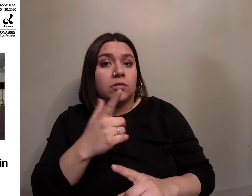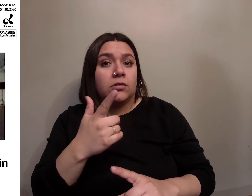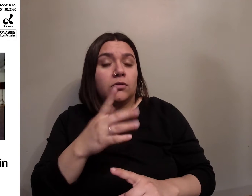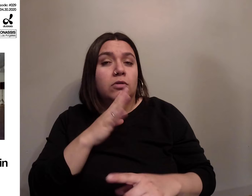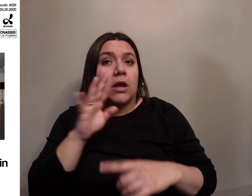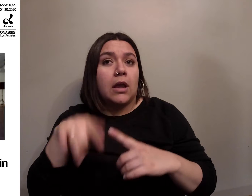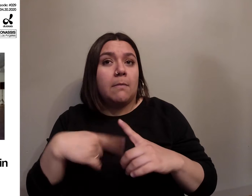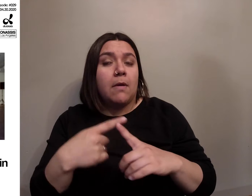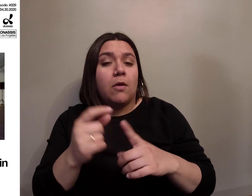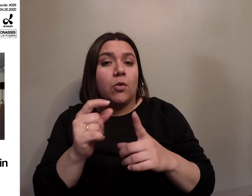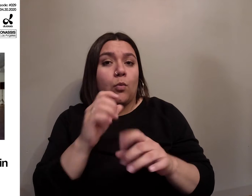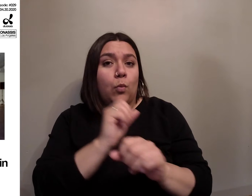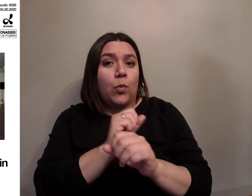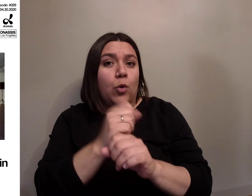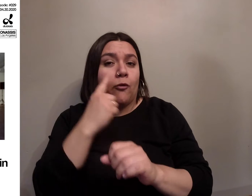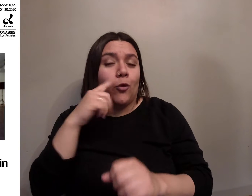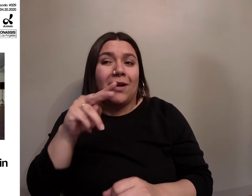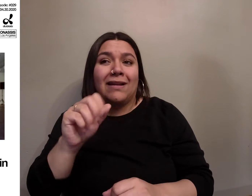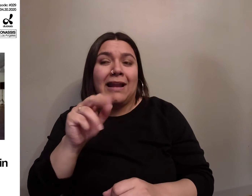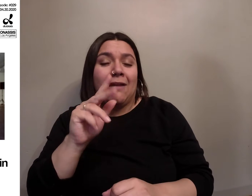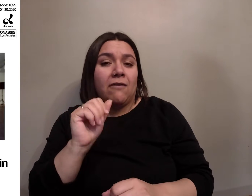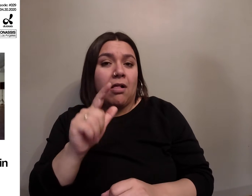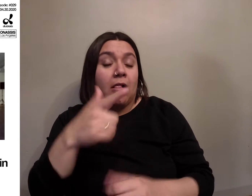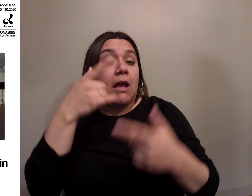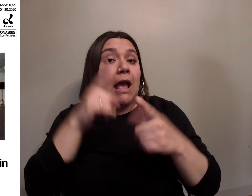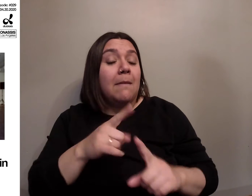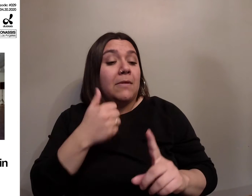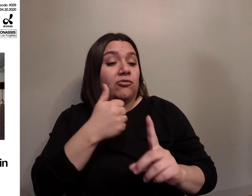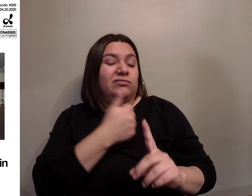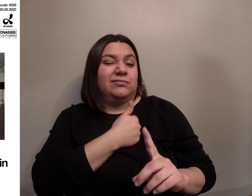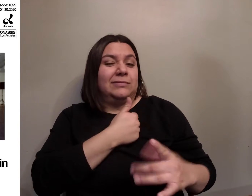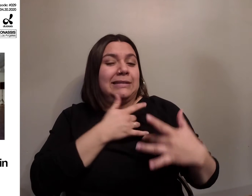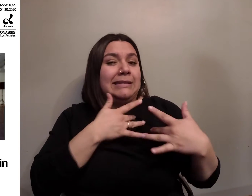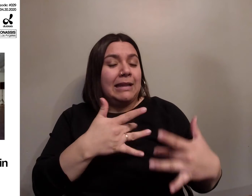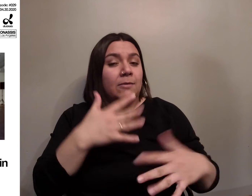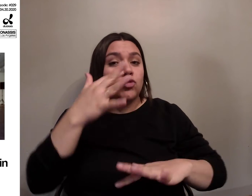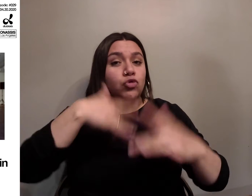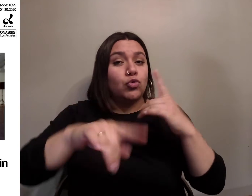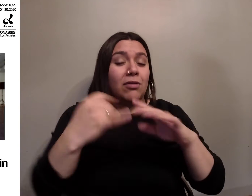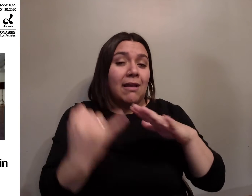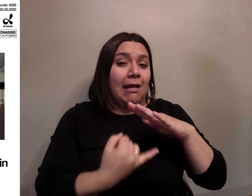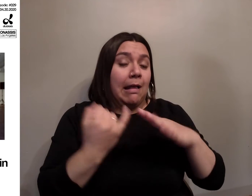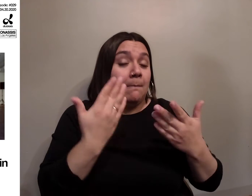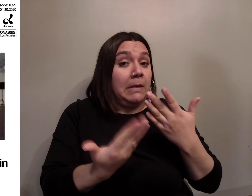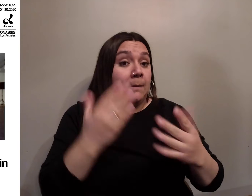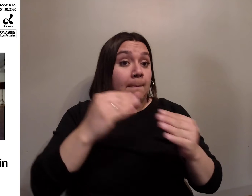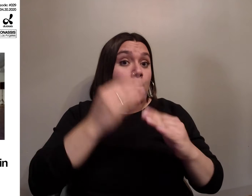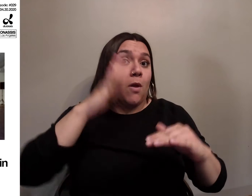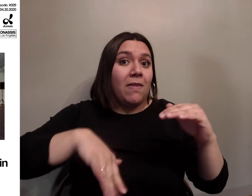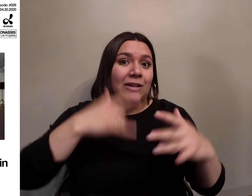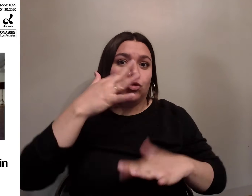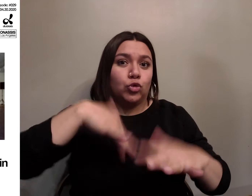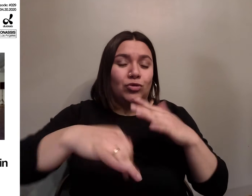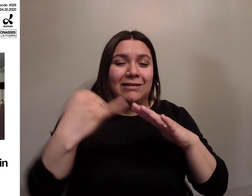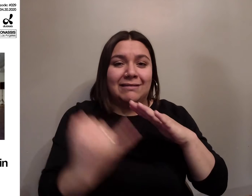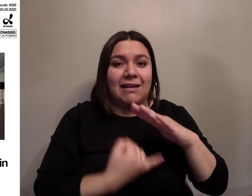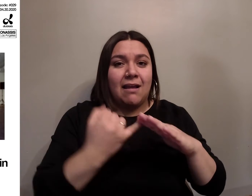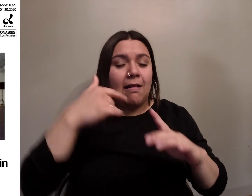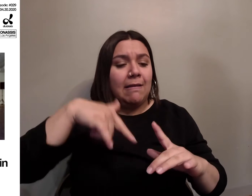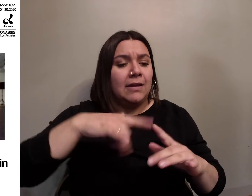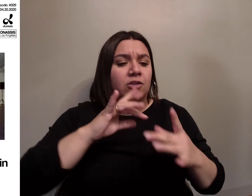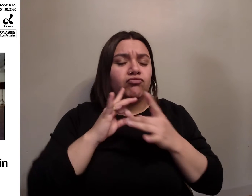we'll get back to the work of Naval, in fact, when we're socially isolated, and maybe more than just socially isolated, how is